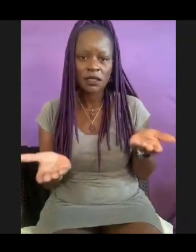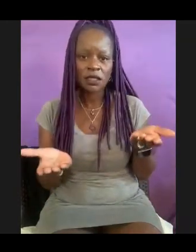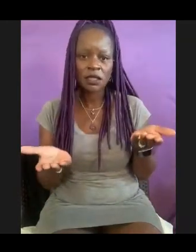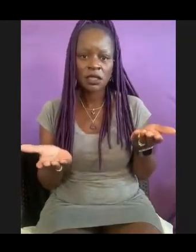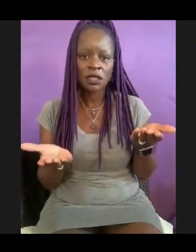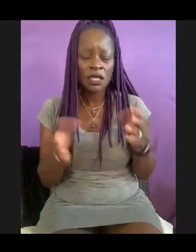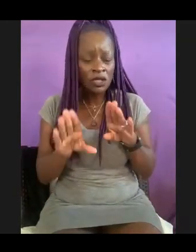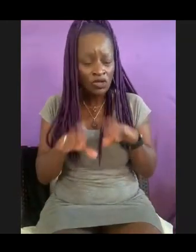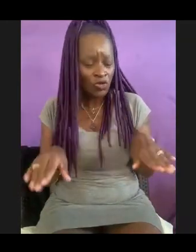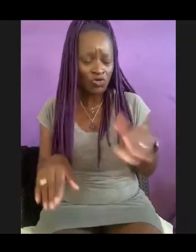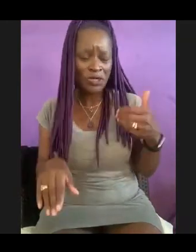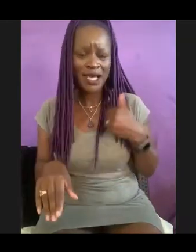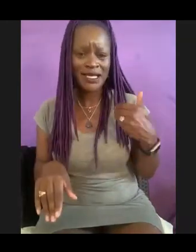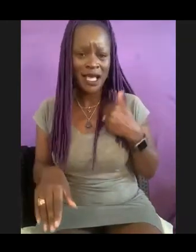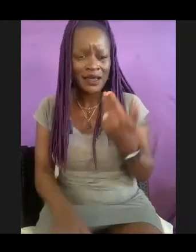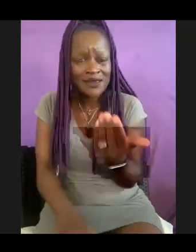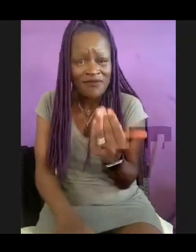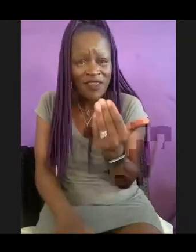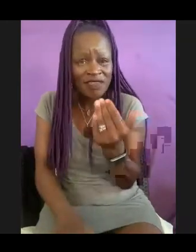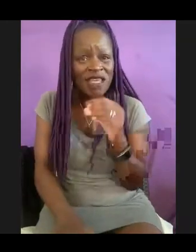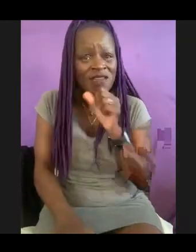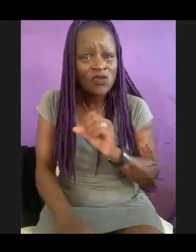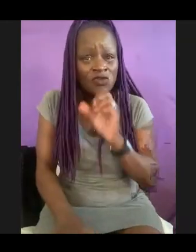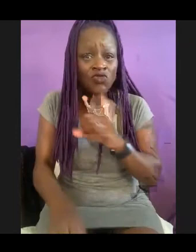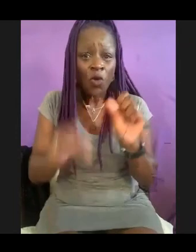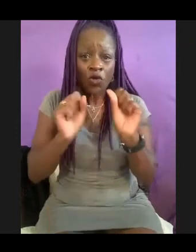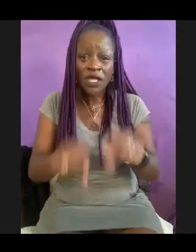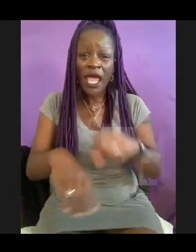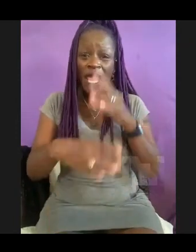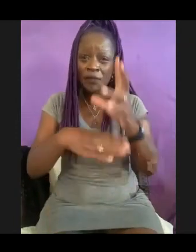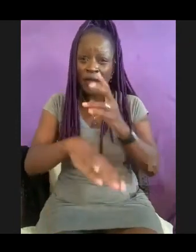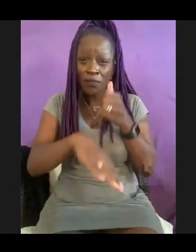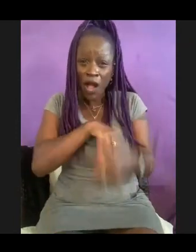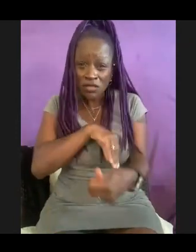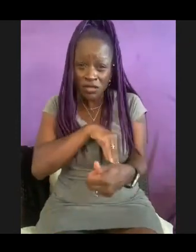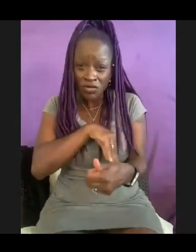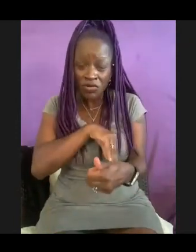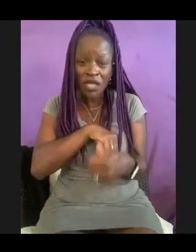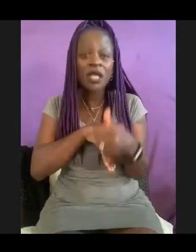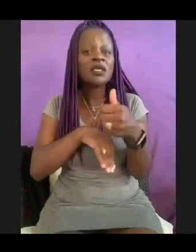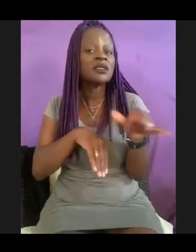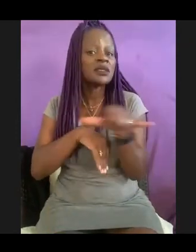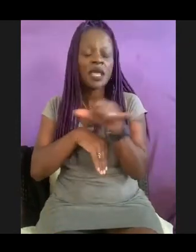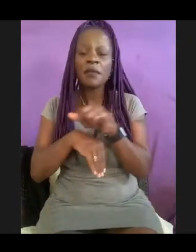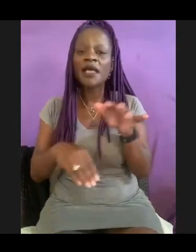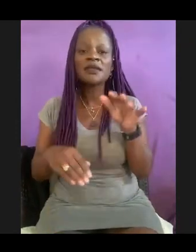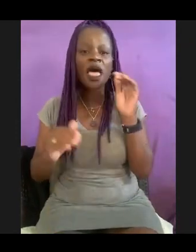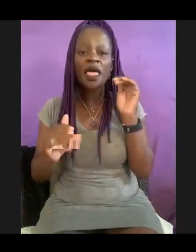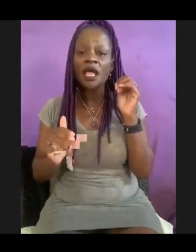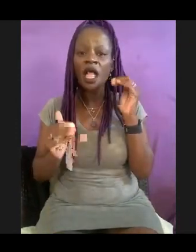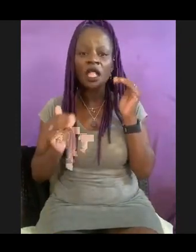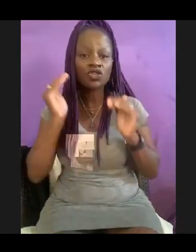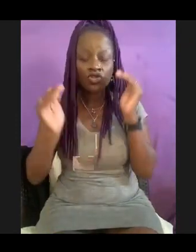Children as young as 15 can be prosecuted as adults in many states without